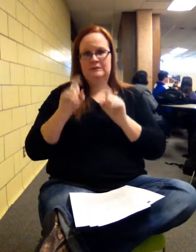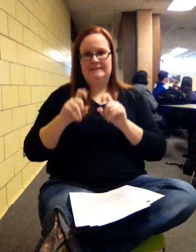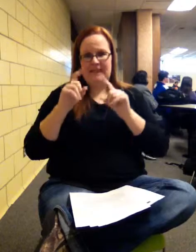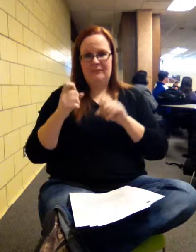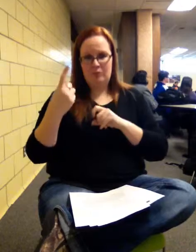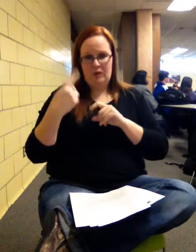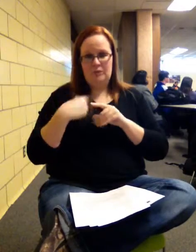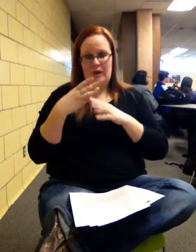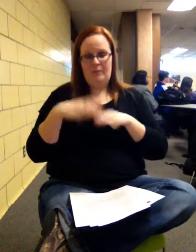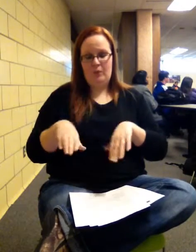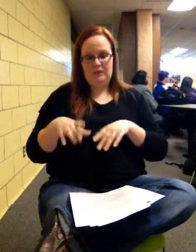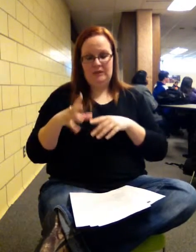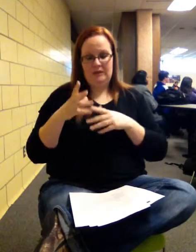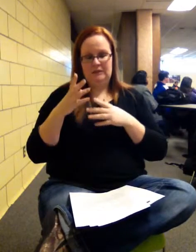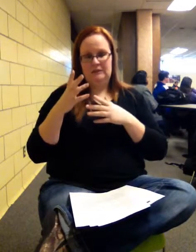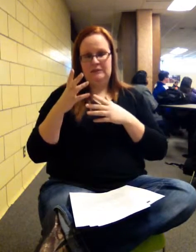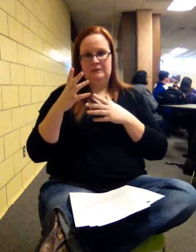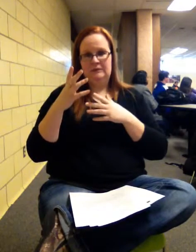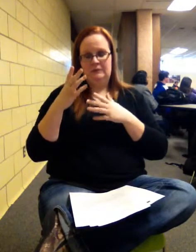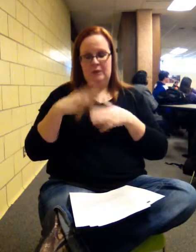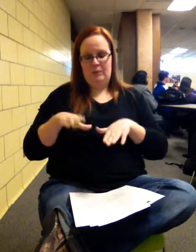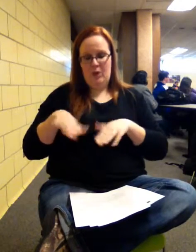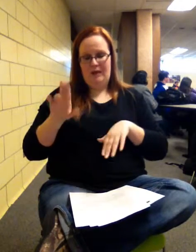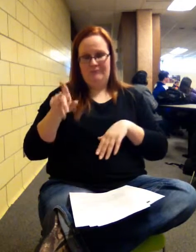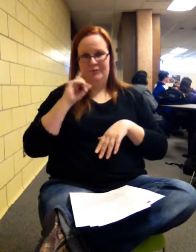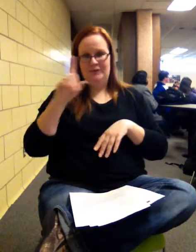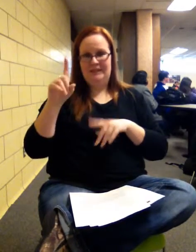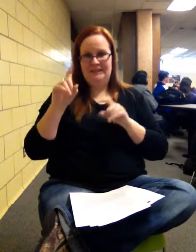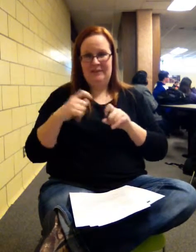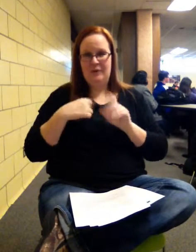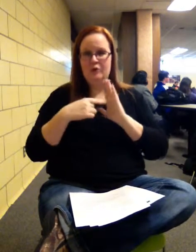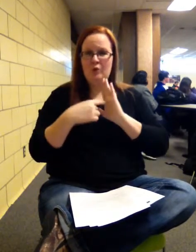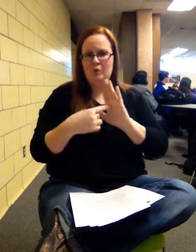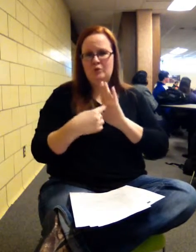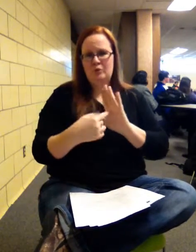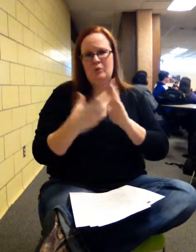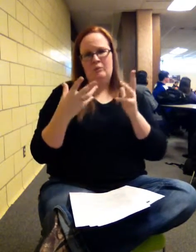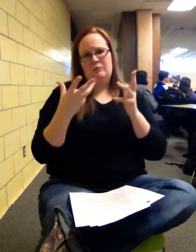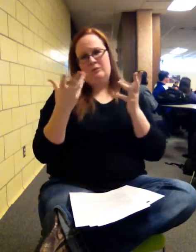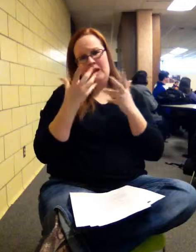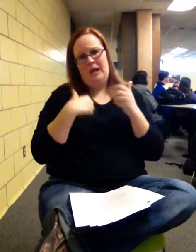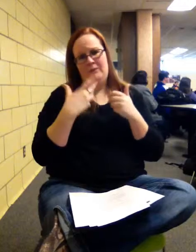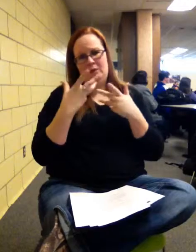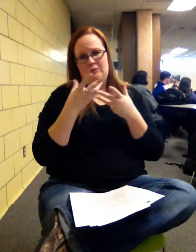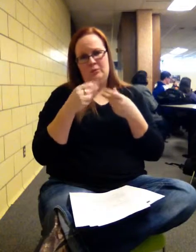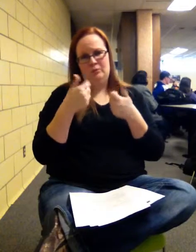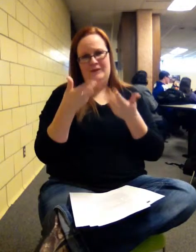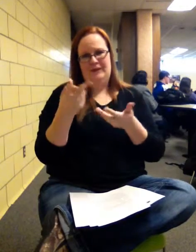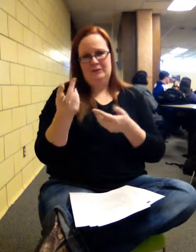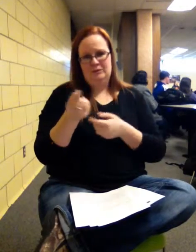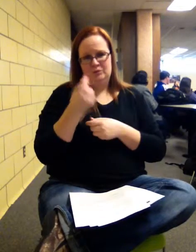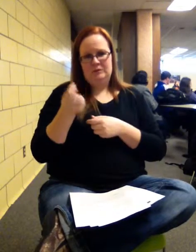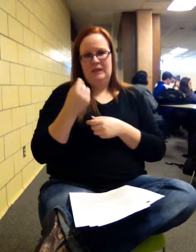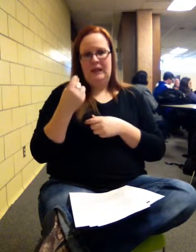of the exam, I show you a sample of what I'm going to give you on Tuesday. So you guys can go there. So Blackboard, learning